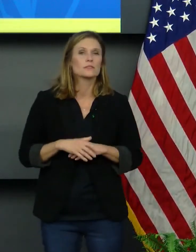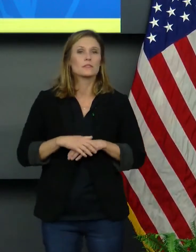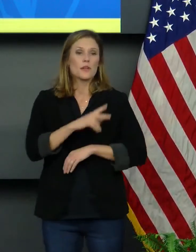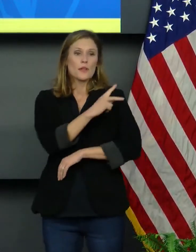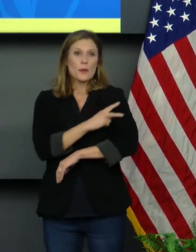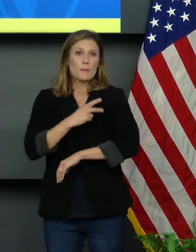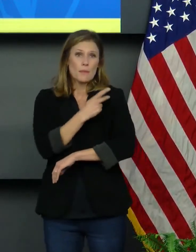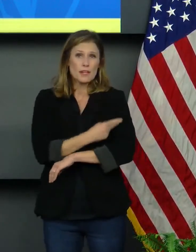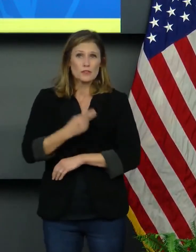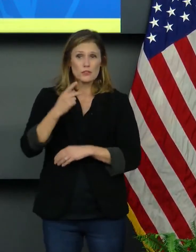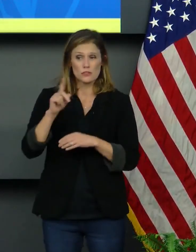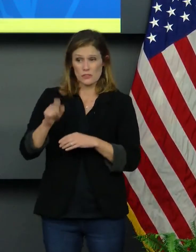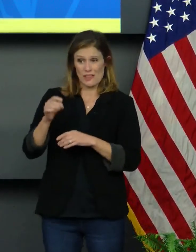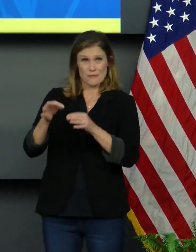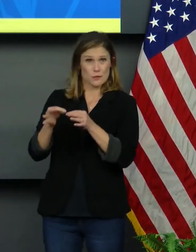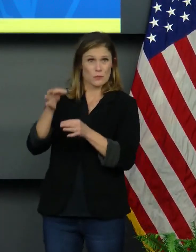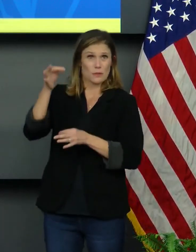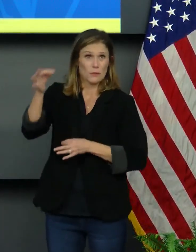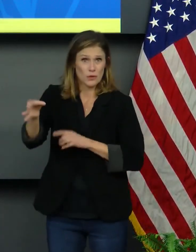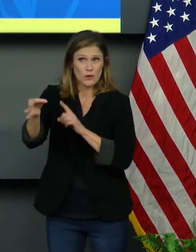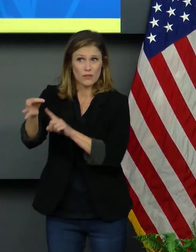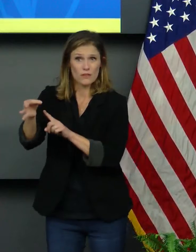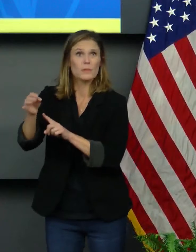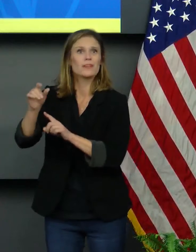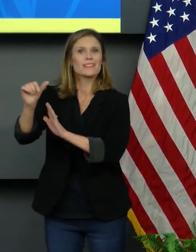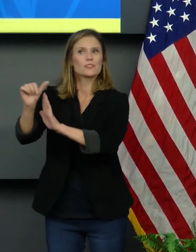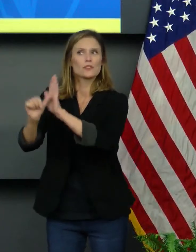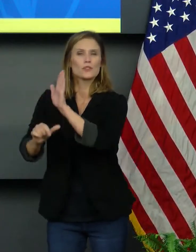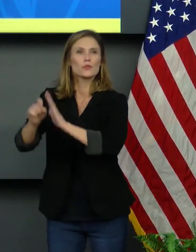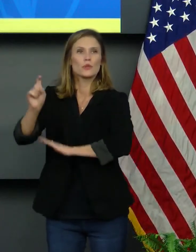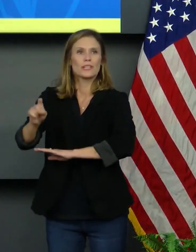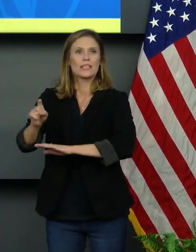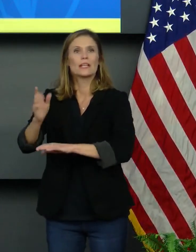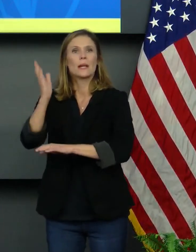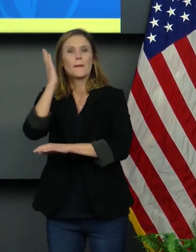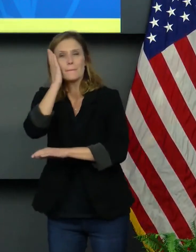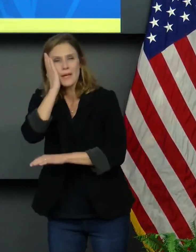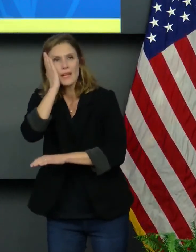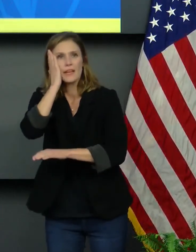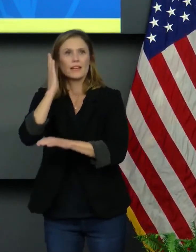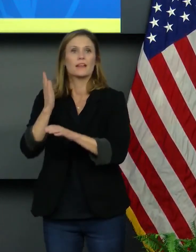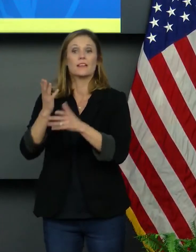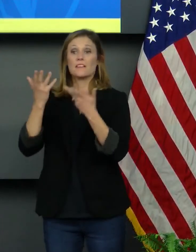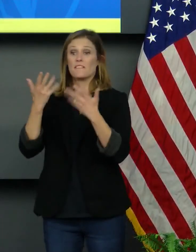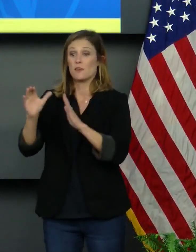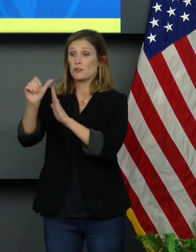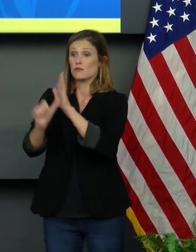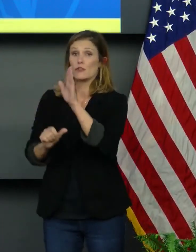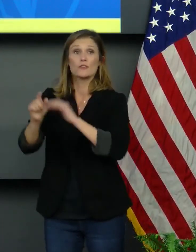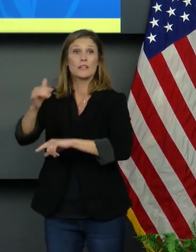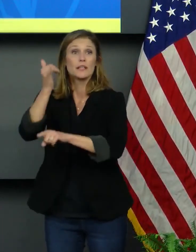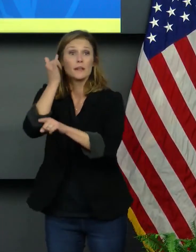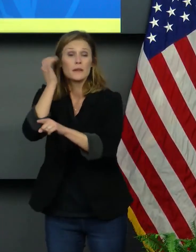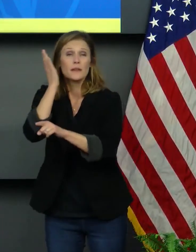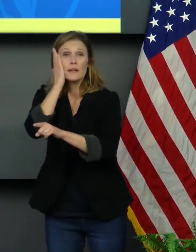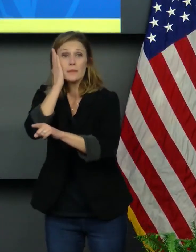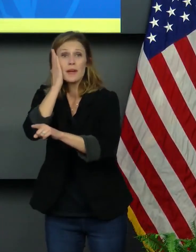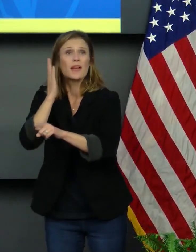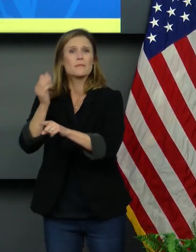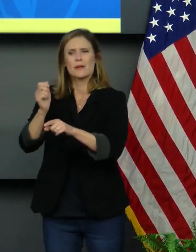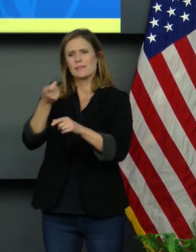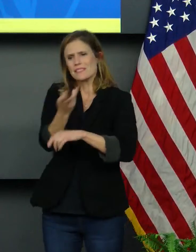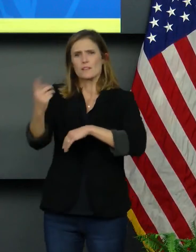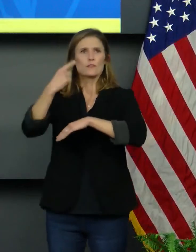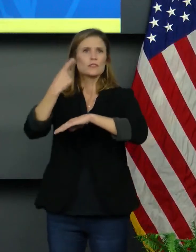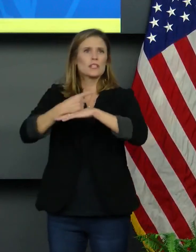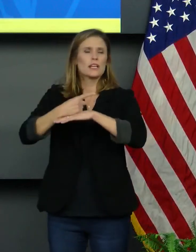to be put off is because they are surgeries that need a bed to stay in afterwards. They might need several days of